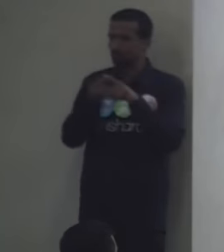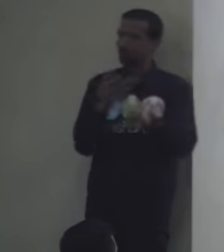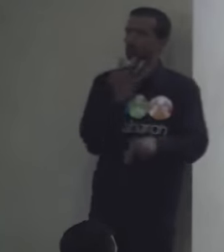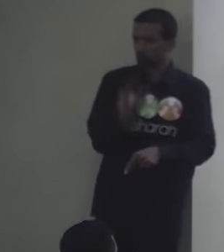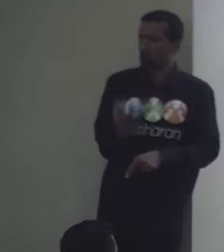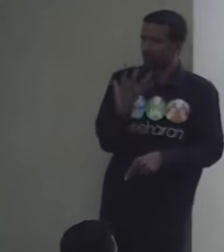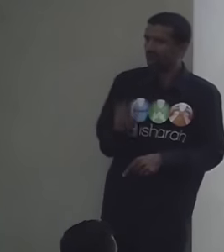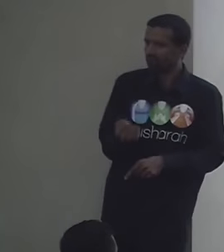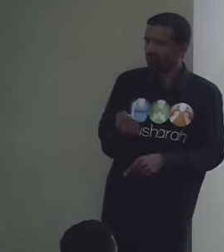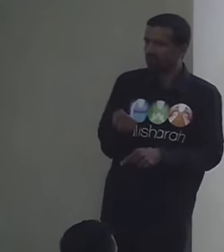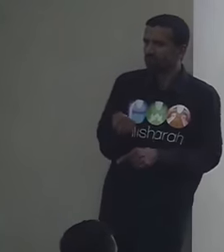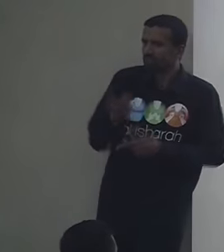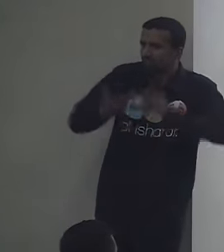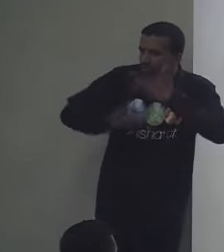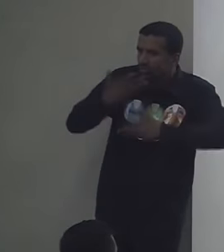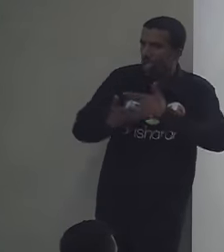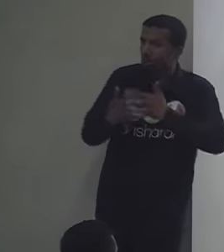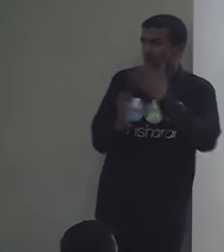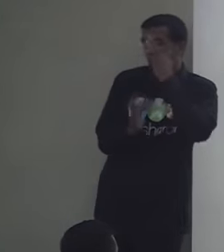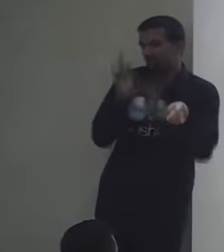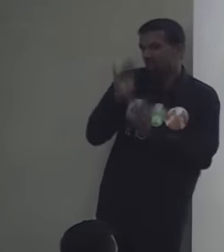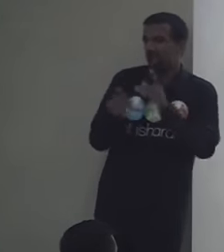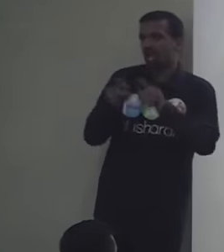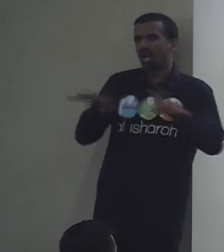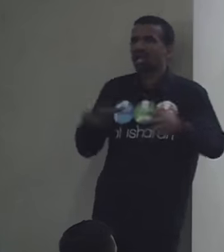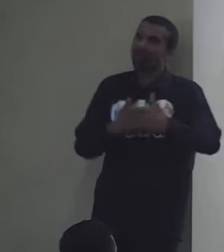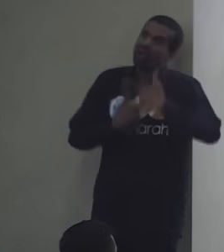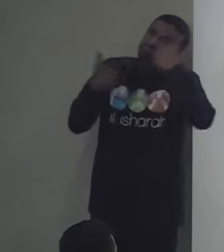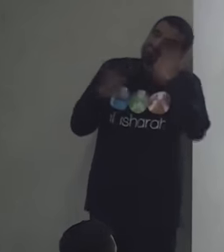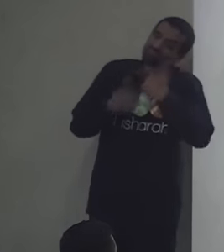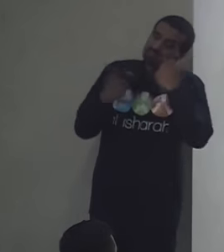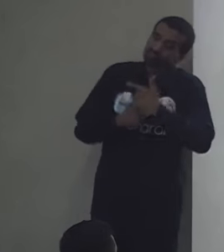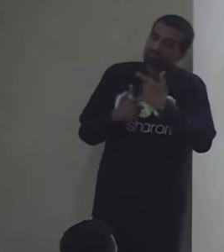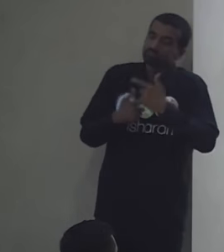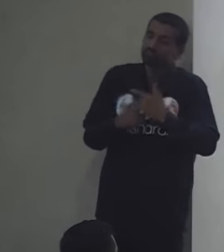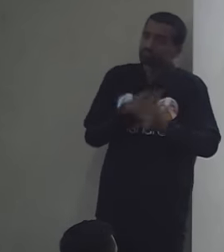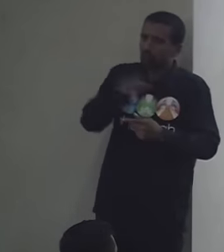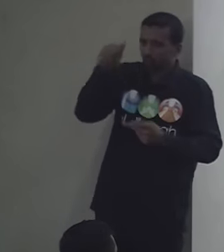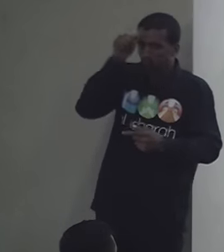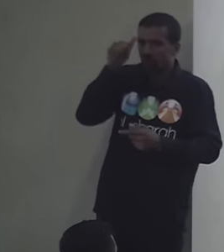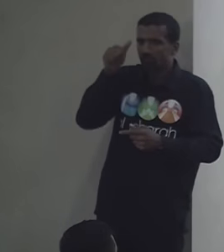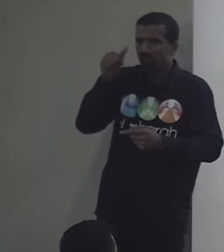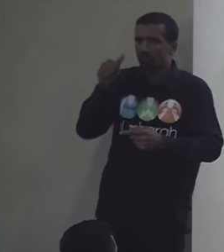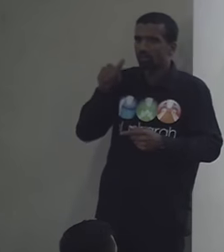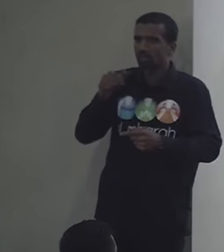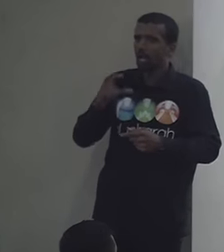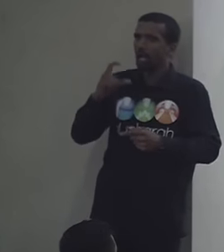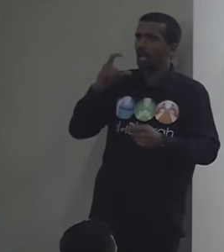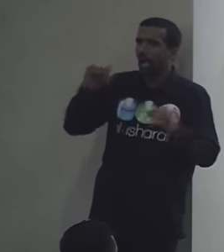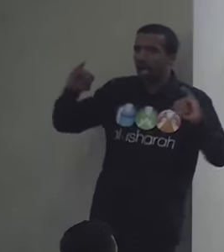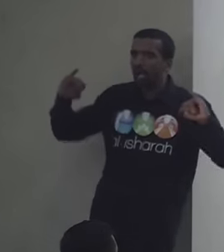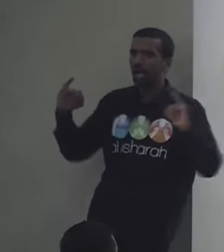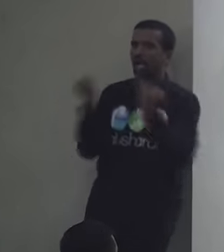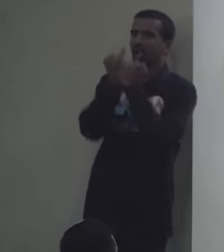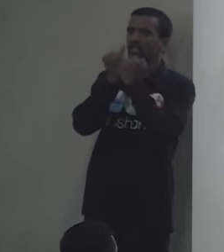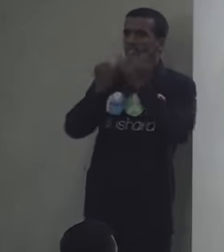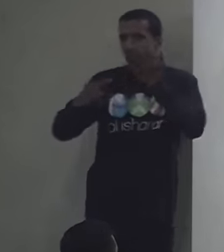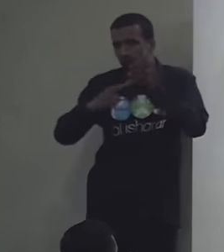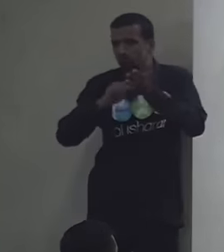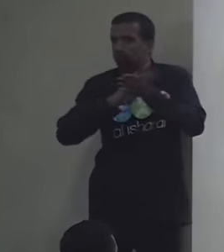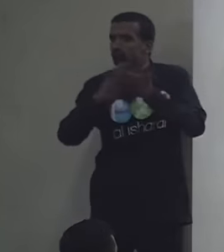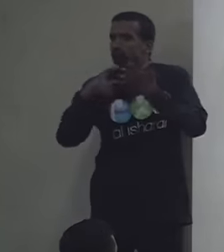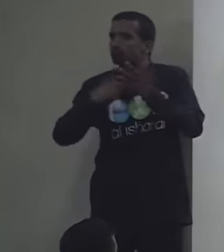have, but even that is actually just a valley where trash is thrown. That's the worst of it, you know, for